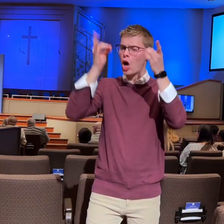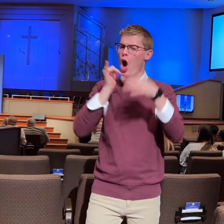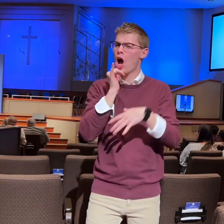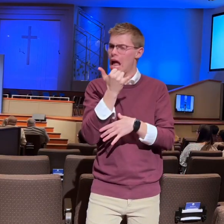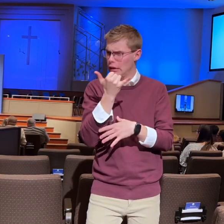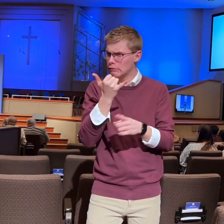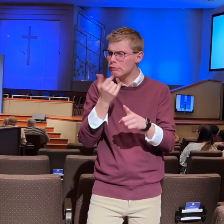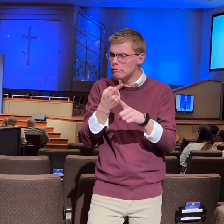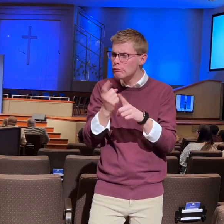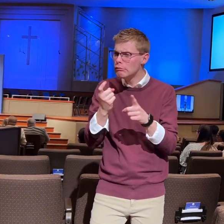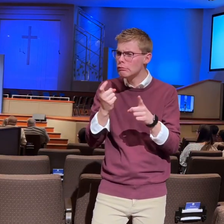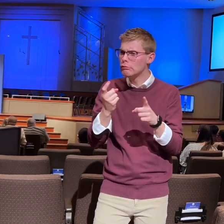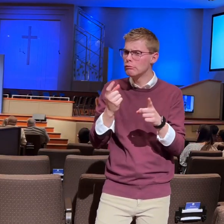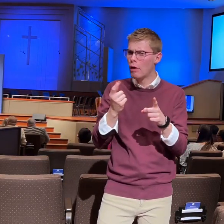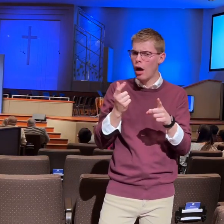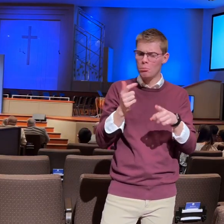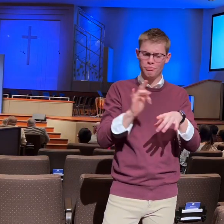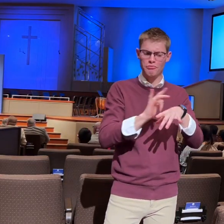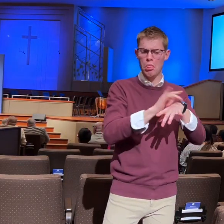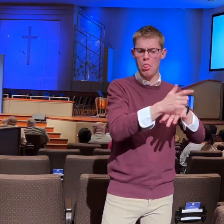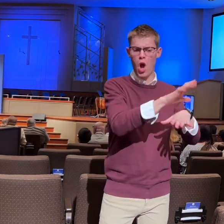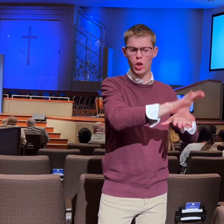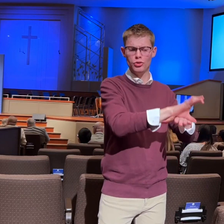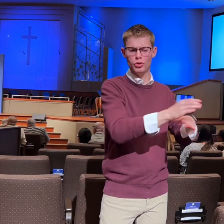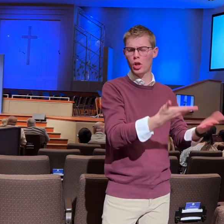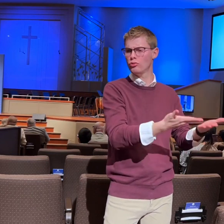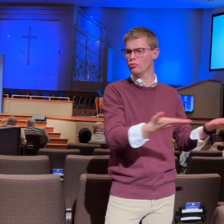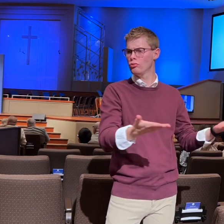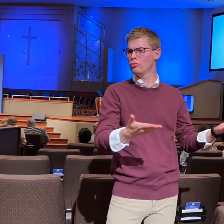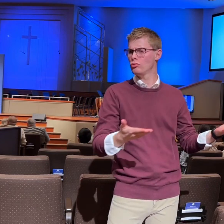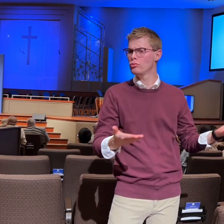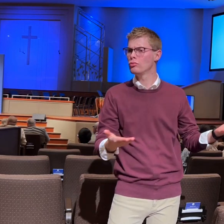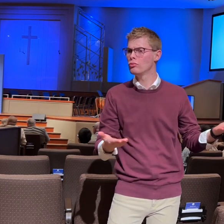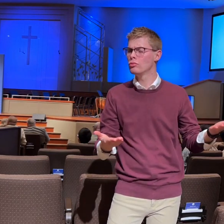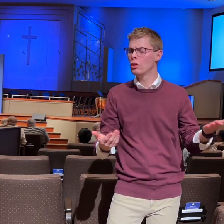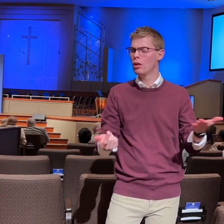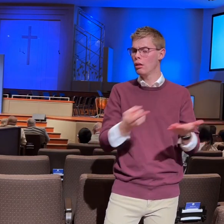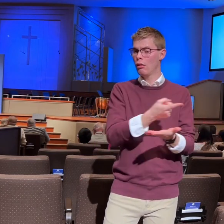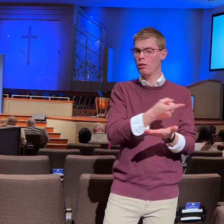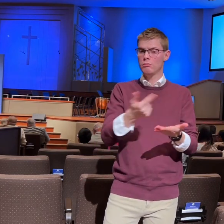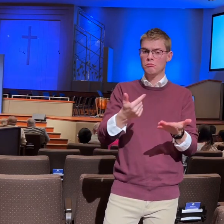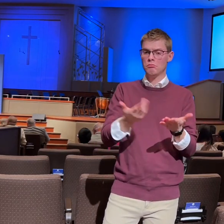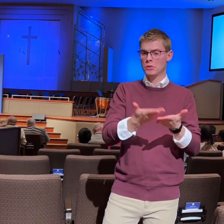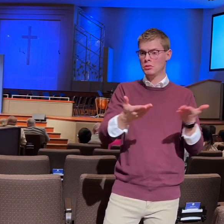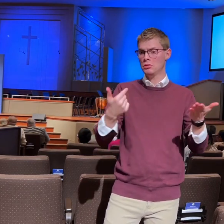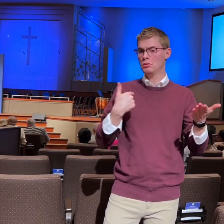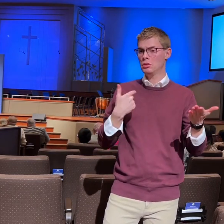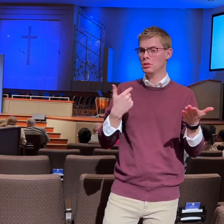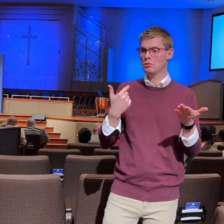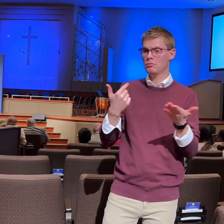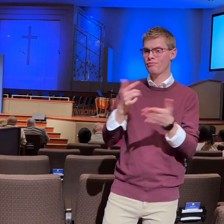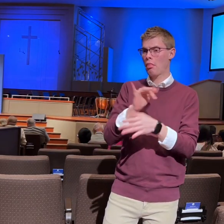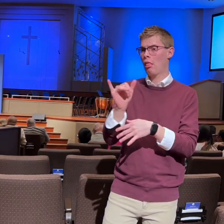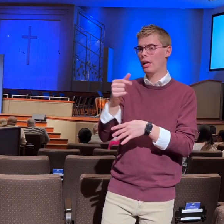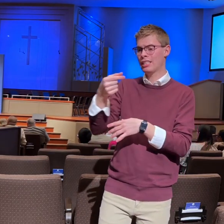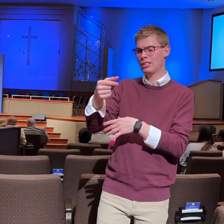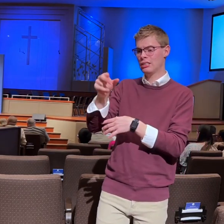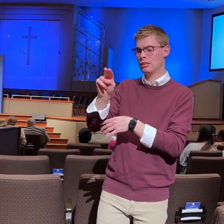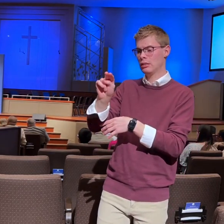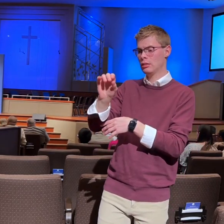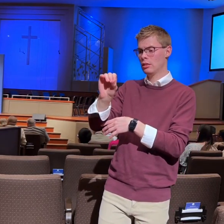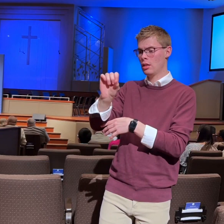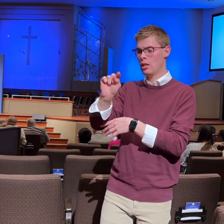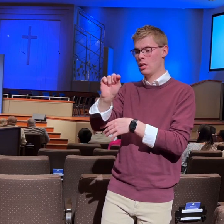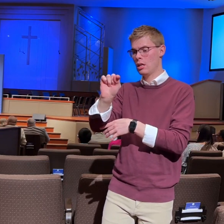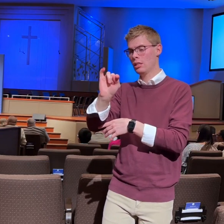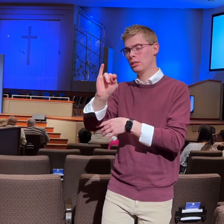known as Gnosticism that entered into church life around the second century. Gnosticism taught that